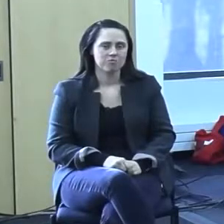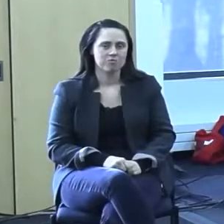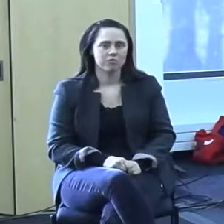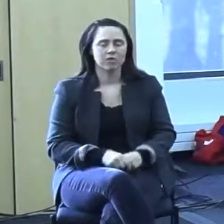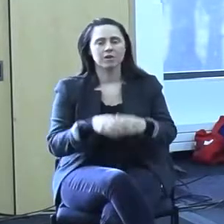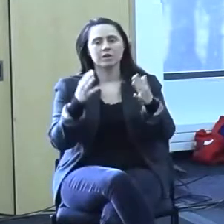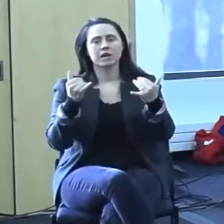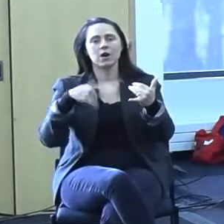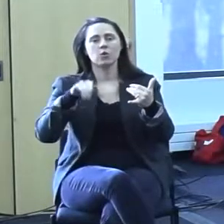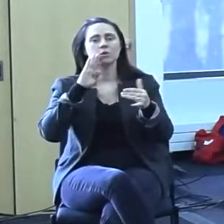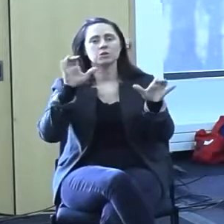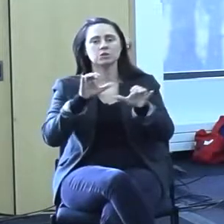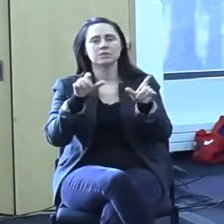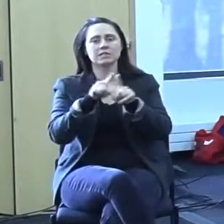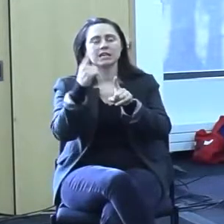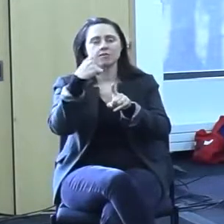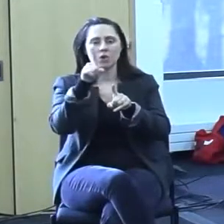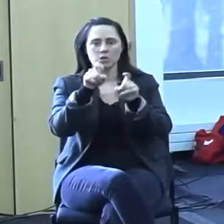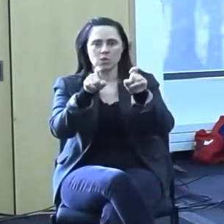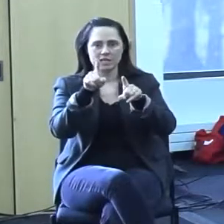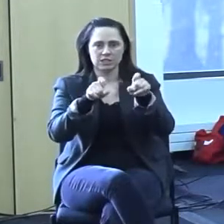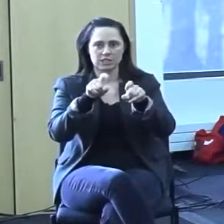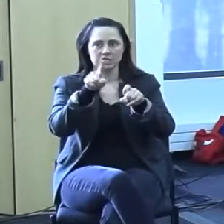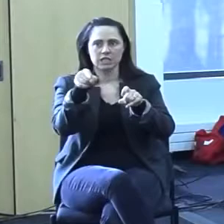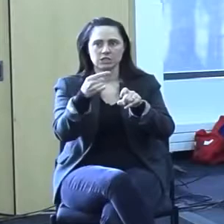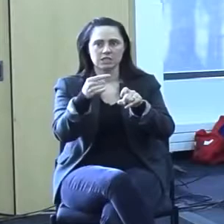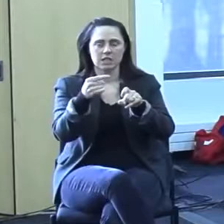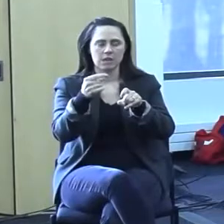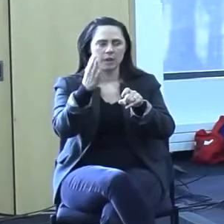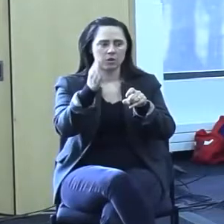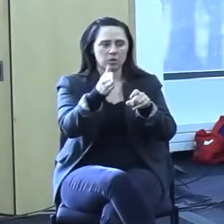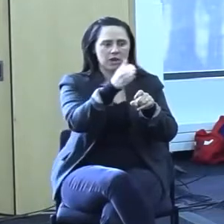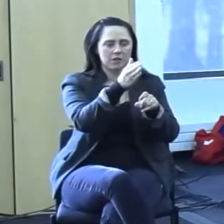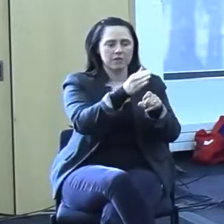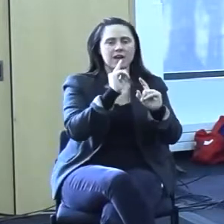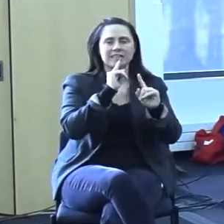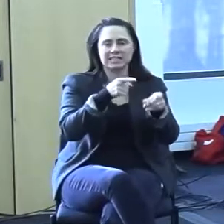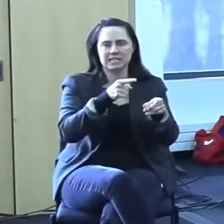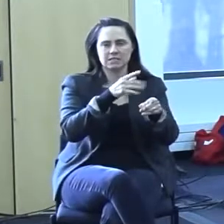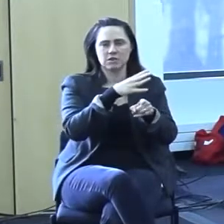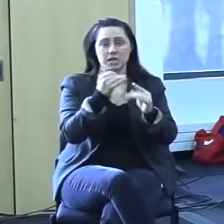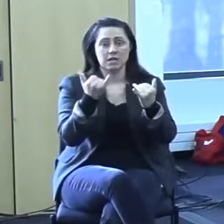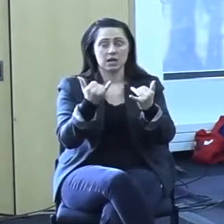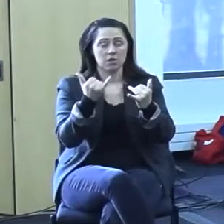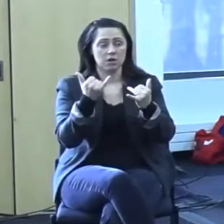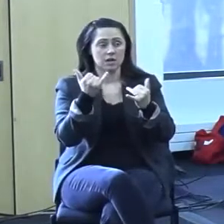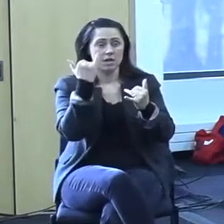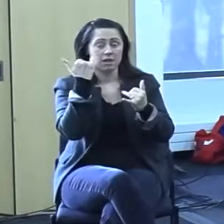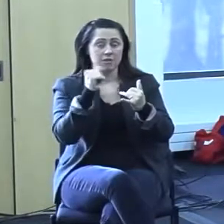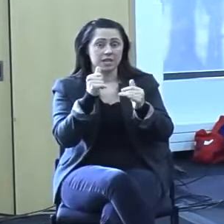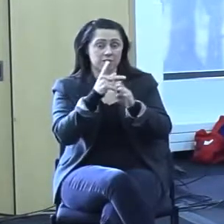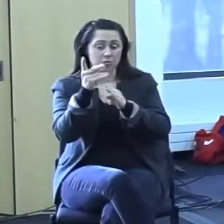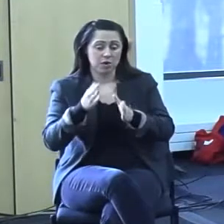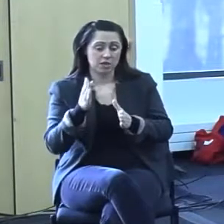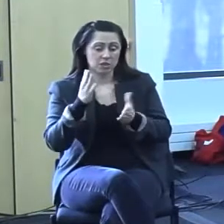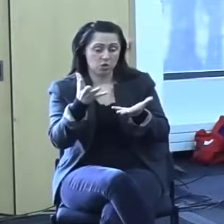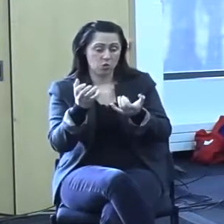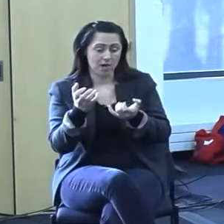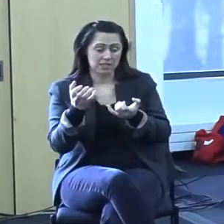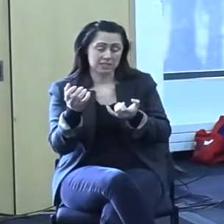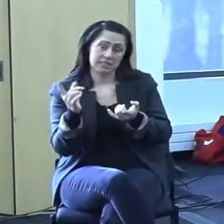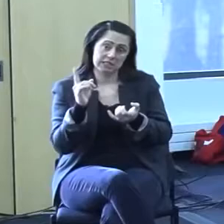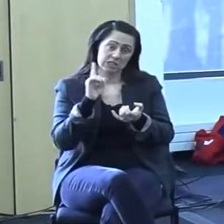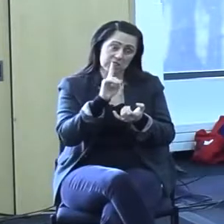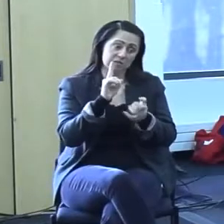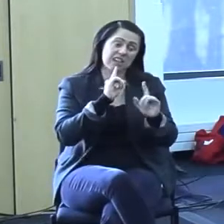So now we will do the same thing for questions. Just go down the line and answer. And now if any of the professionals would like to comment,